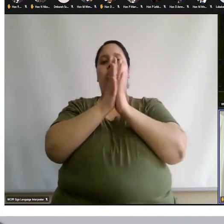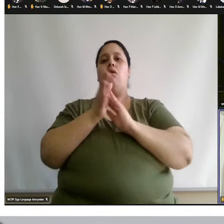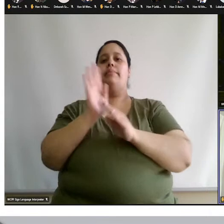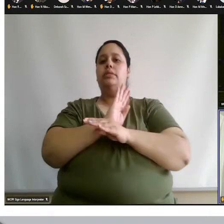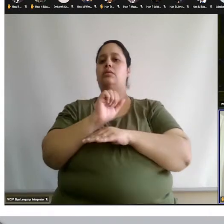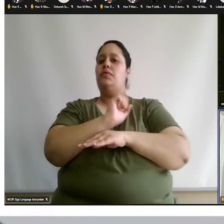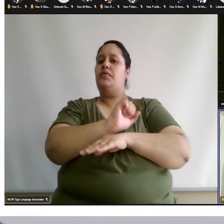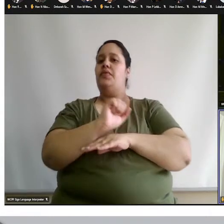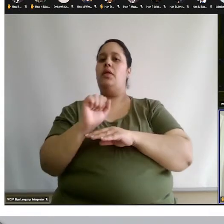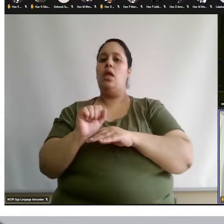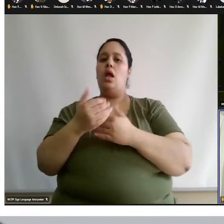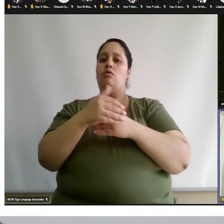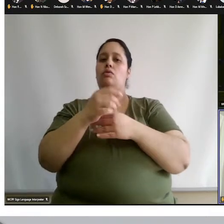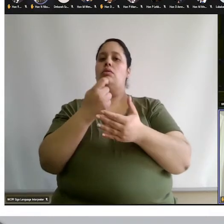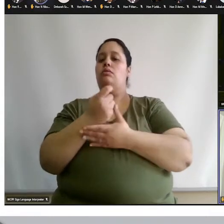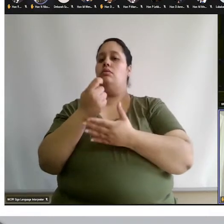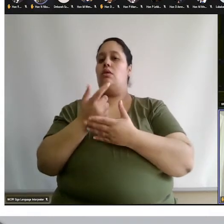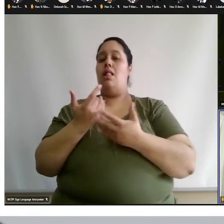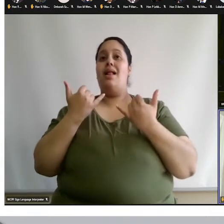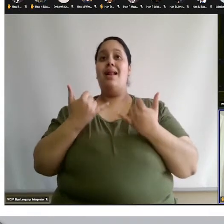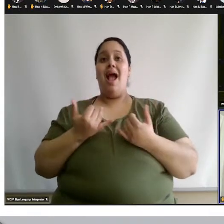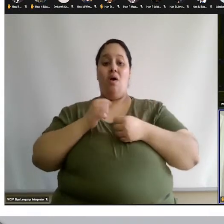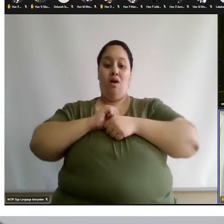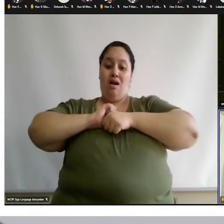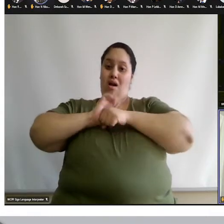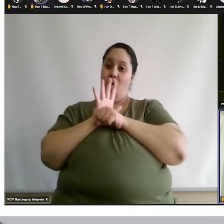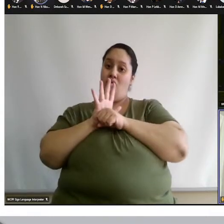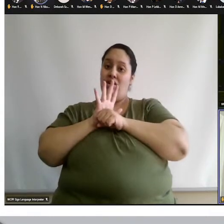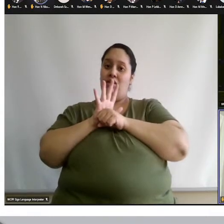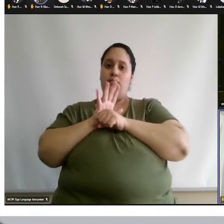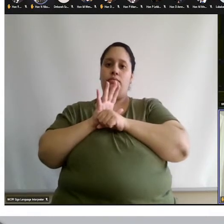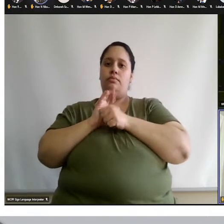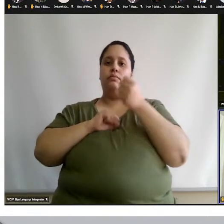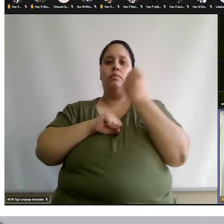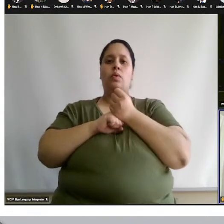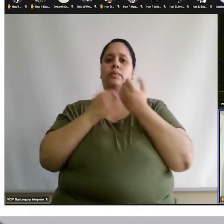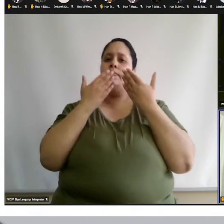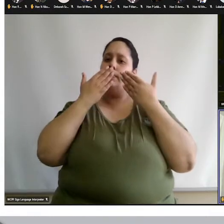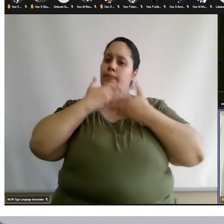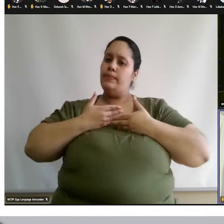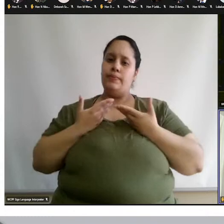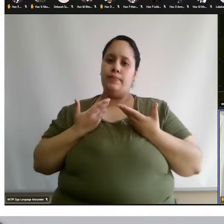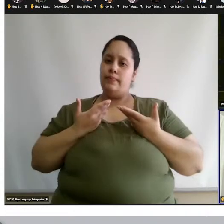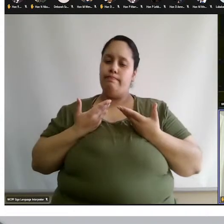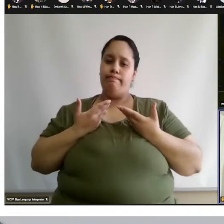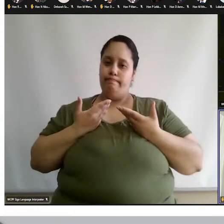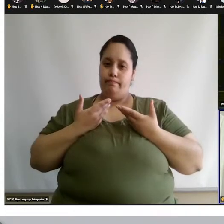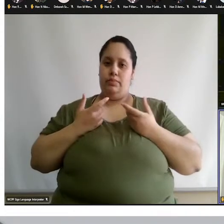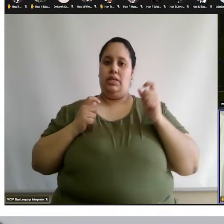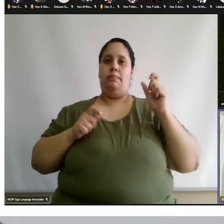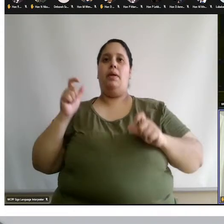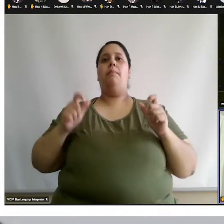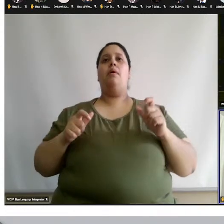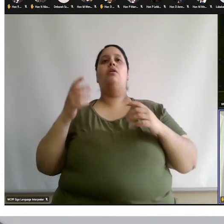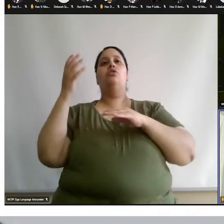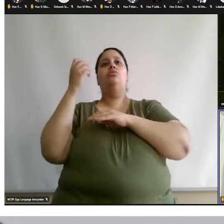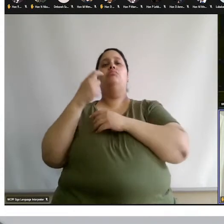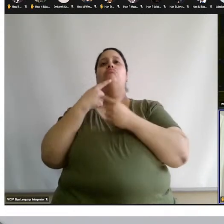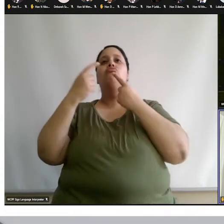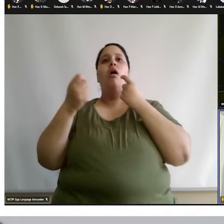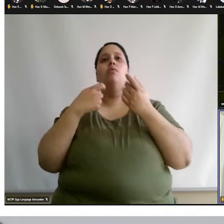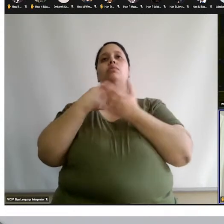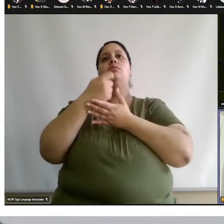the few that was left get no assistance. The hawkers who shout there with bananas or